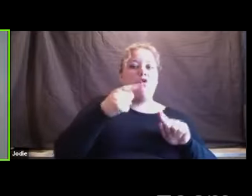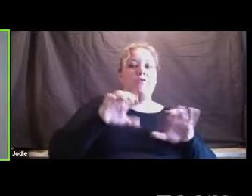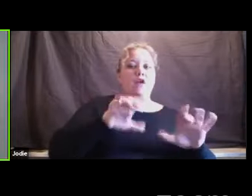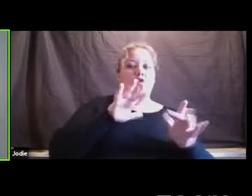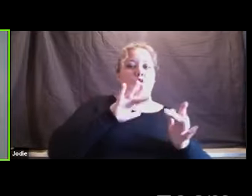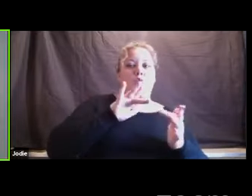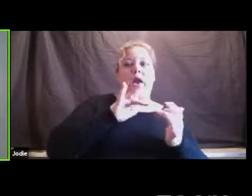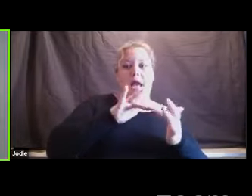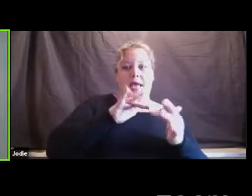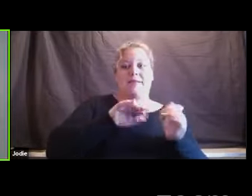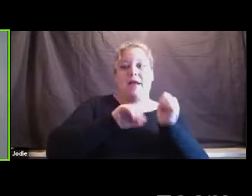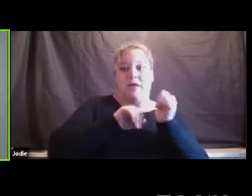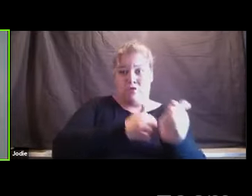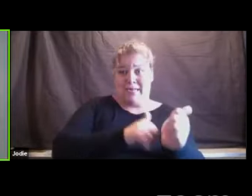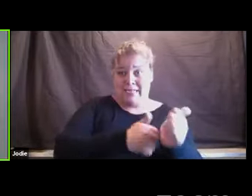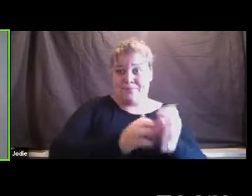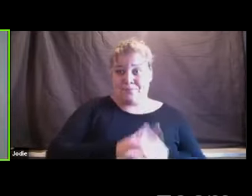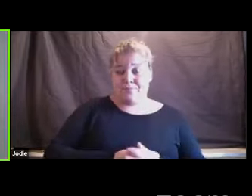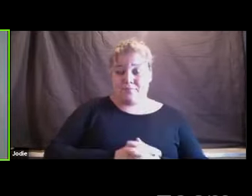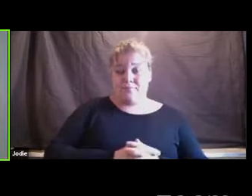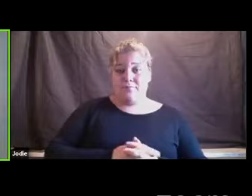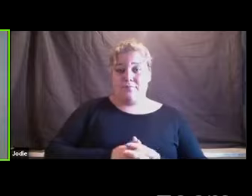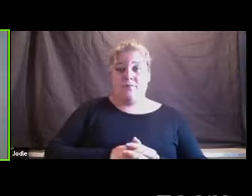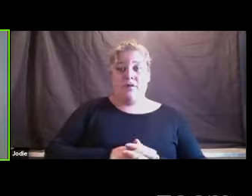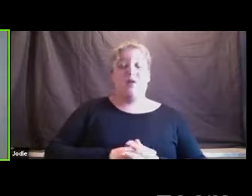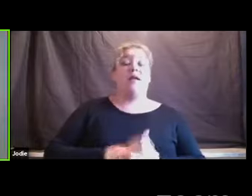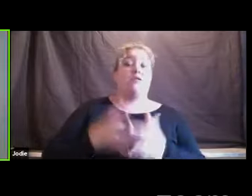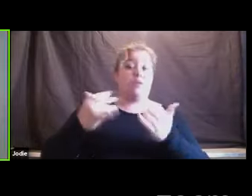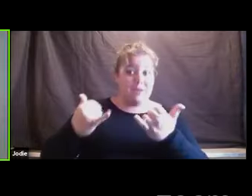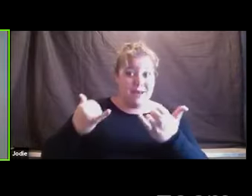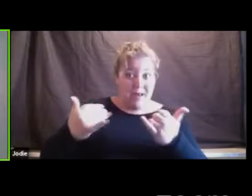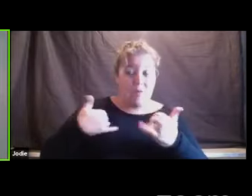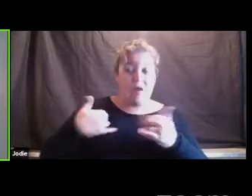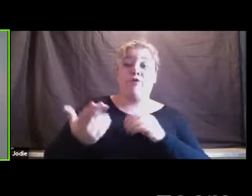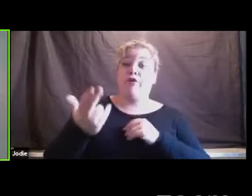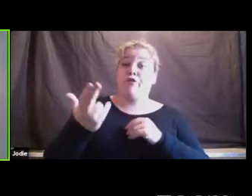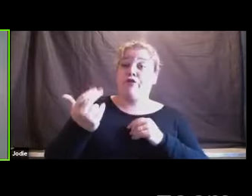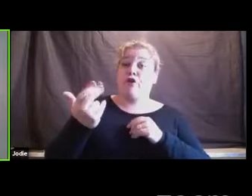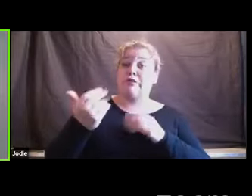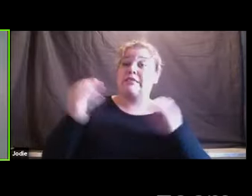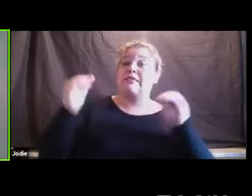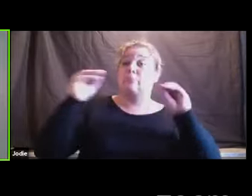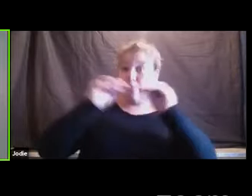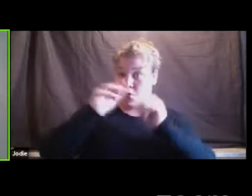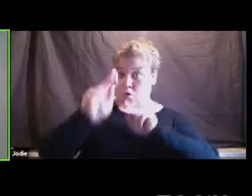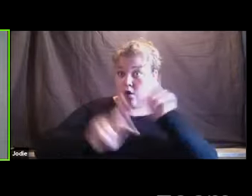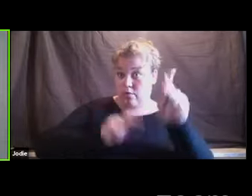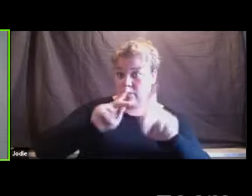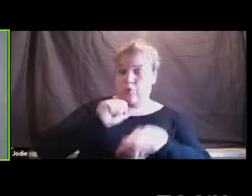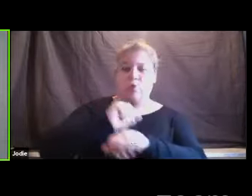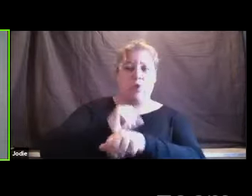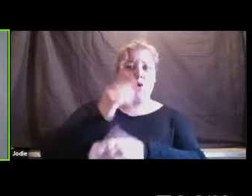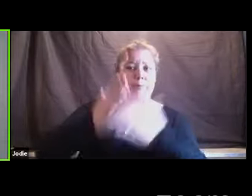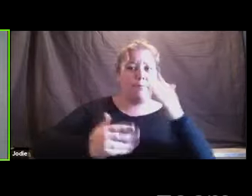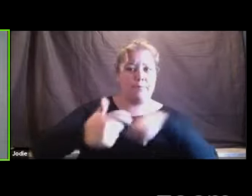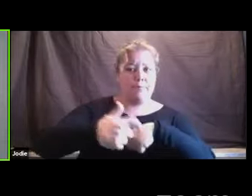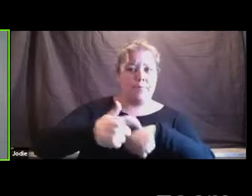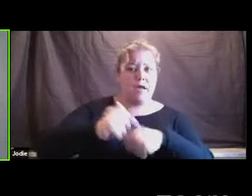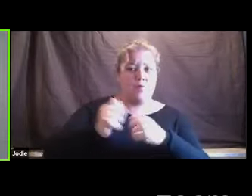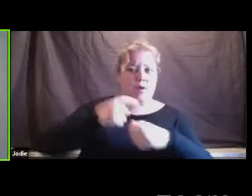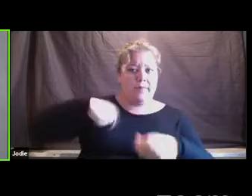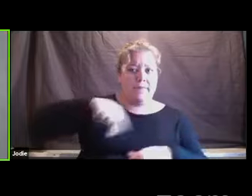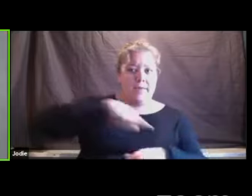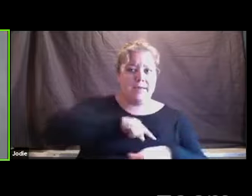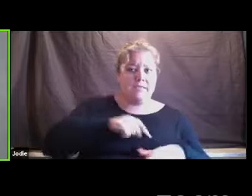right now training up another 13 individuals who will work half-time for us, who will do